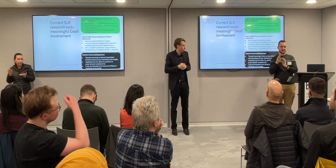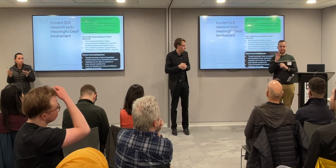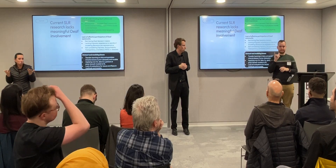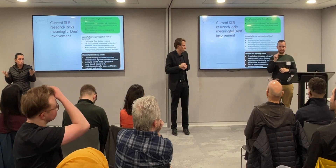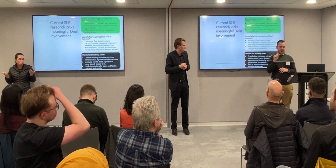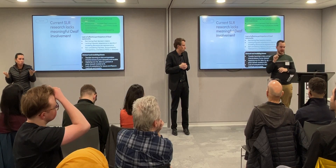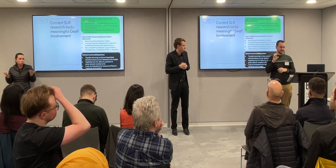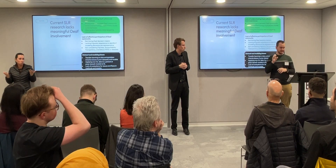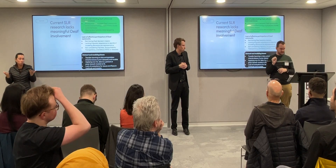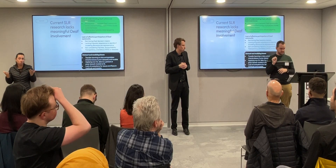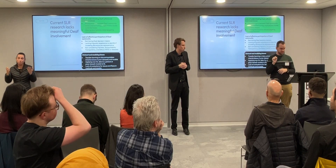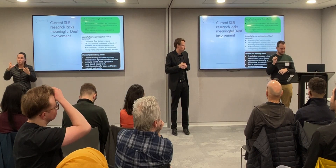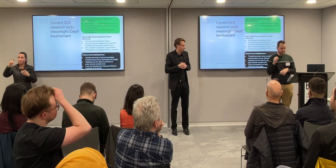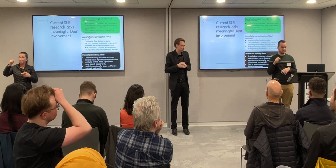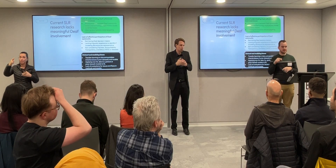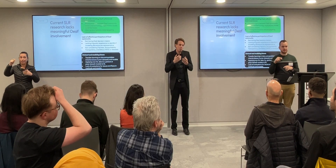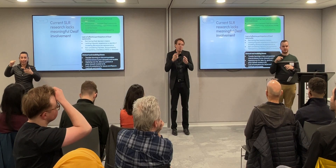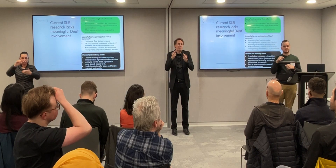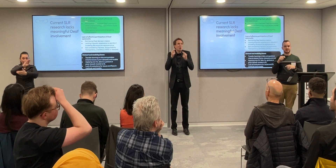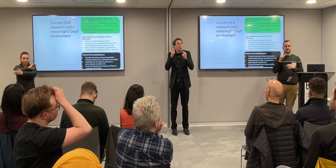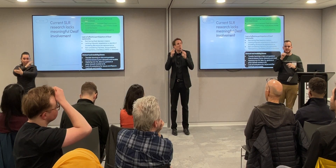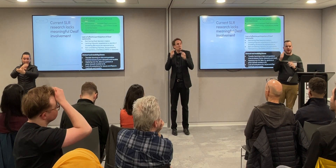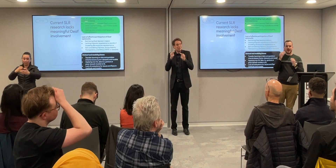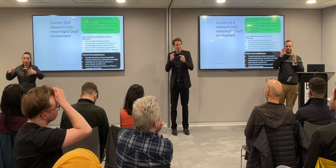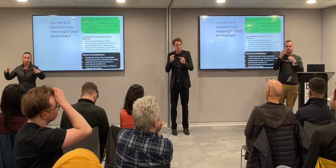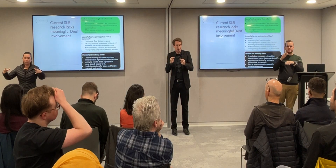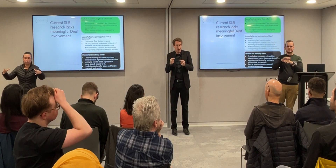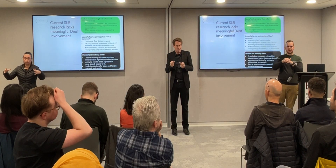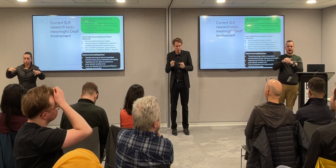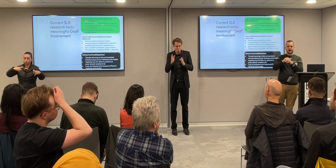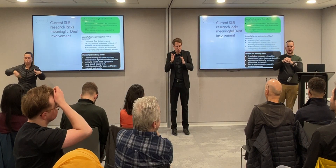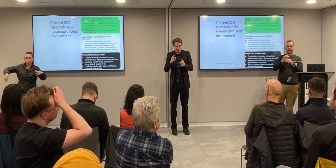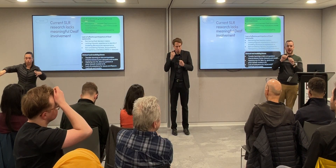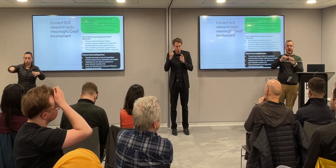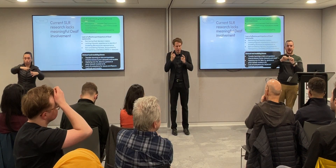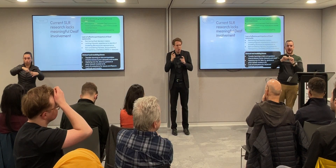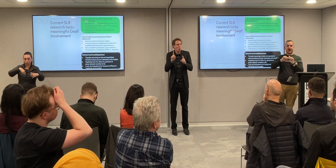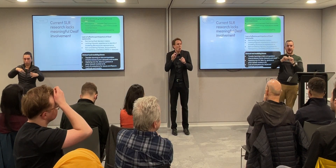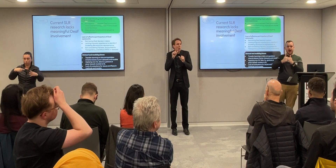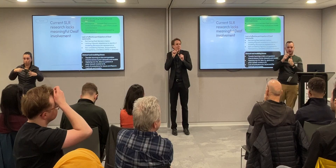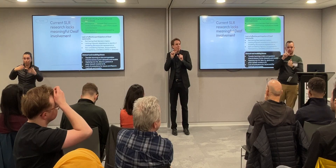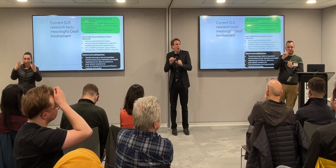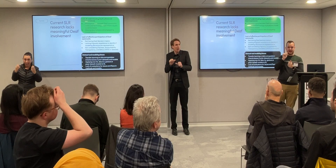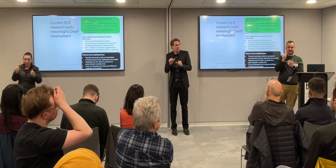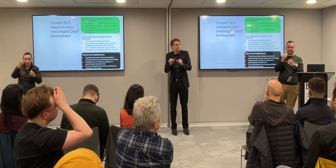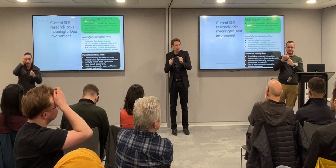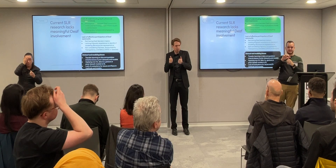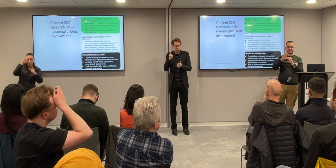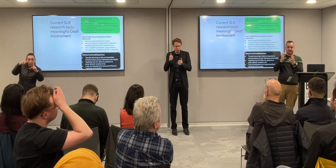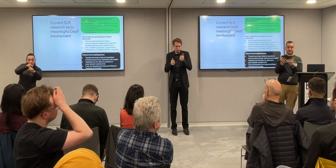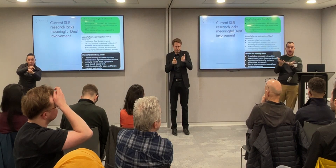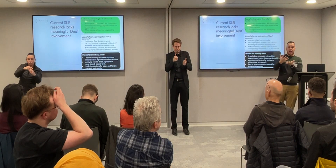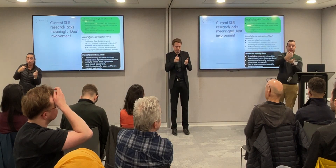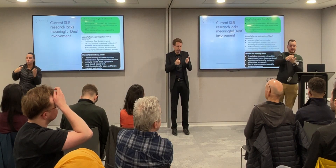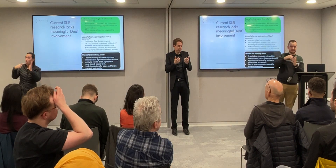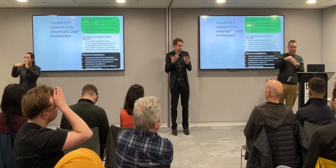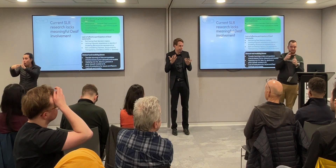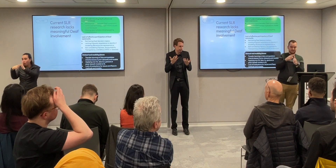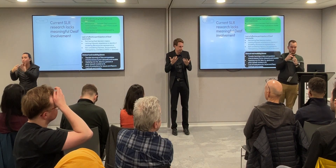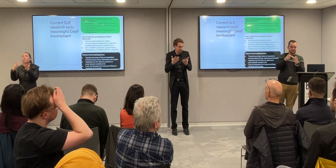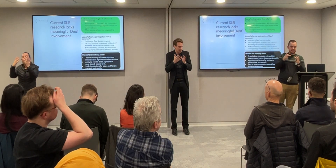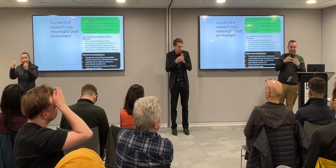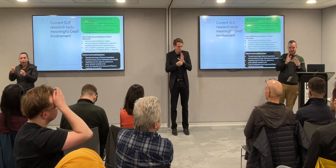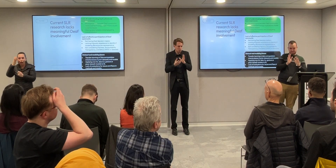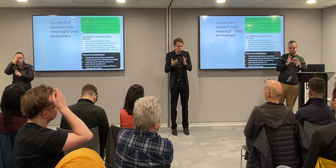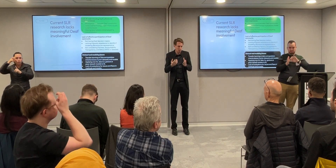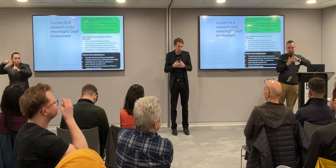Again, looking at the data sets, we need to be considering the data set and modeling biases. It's not just how the data is